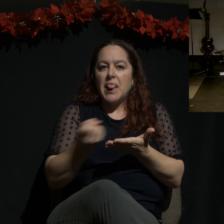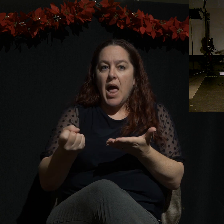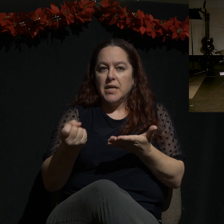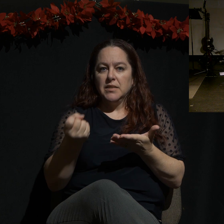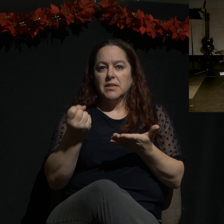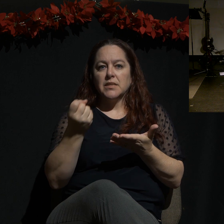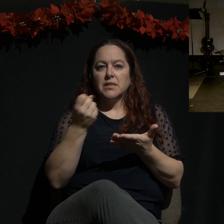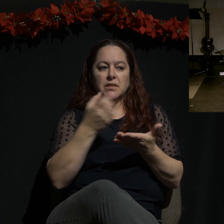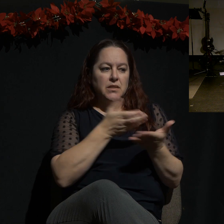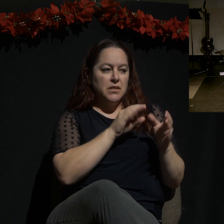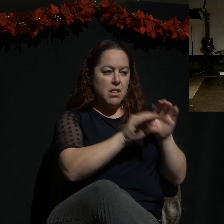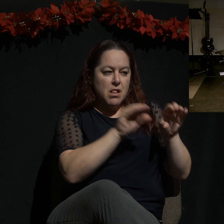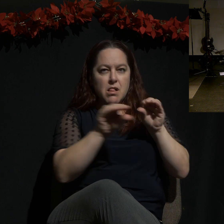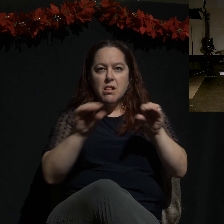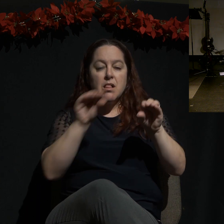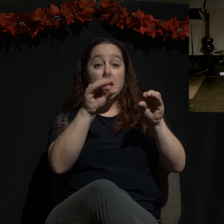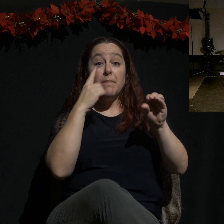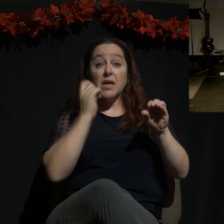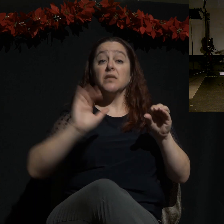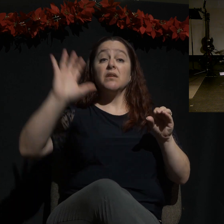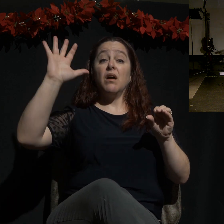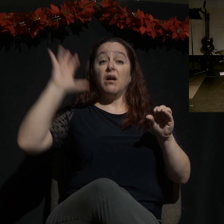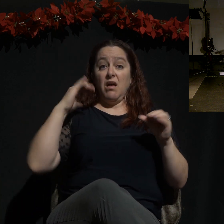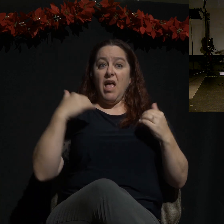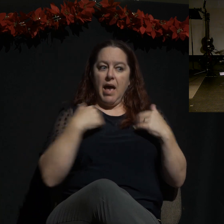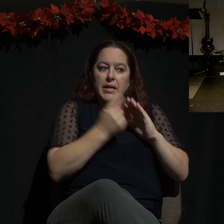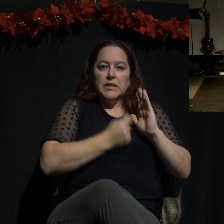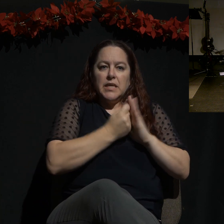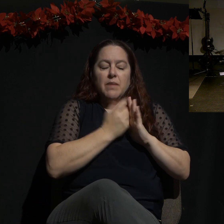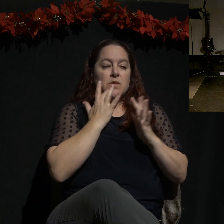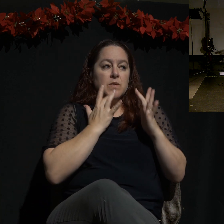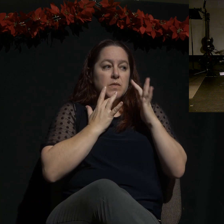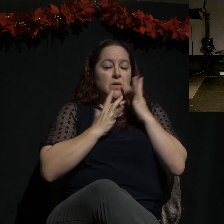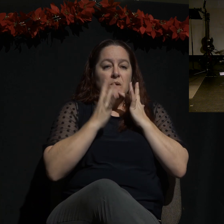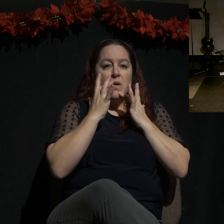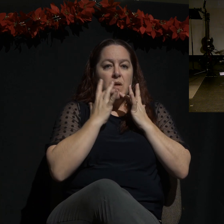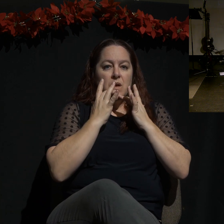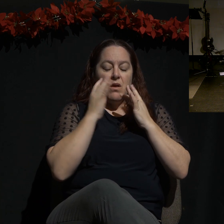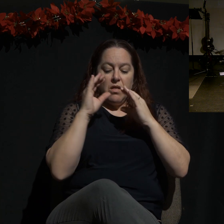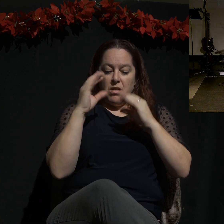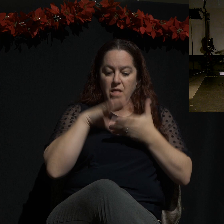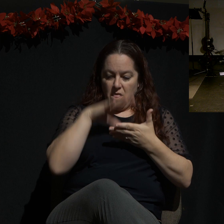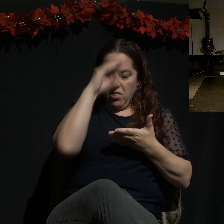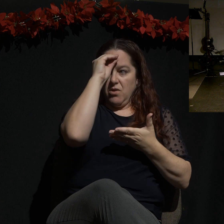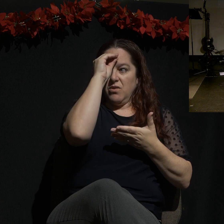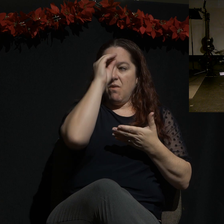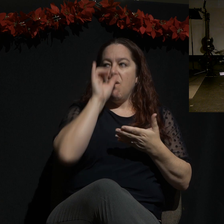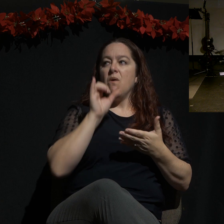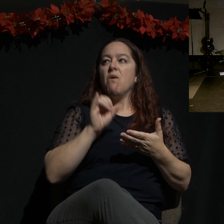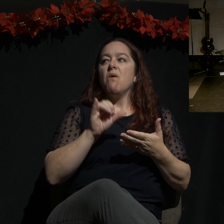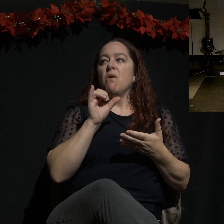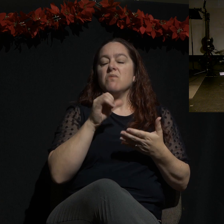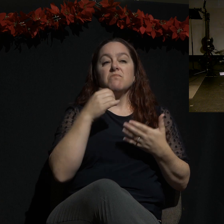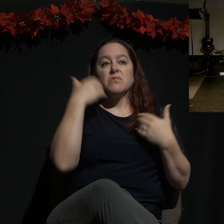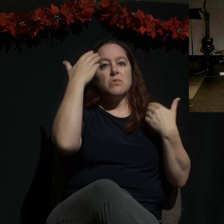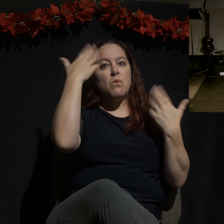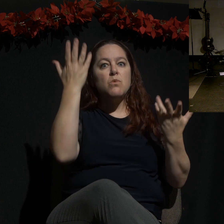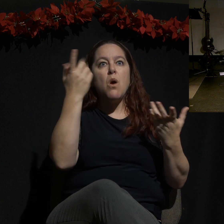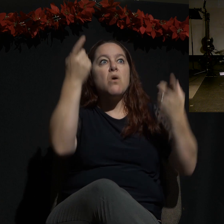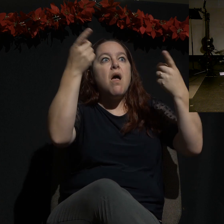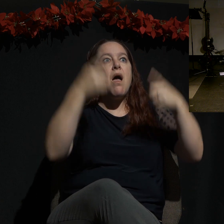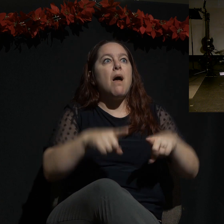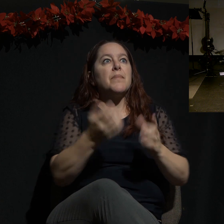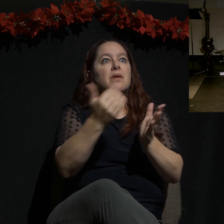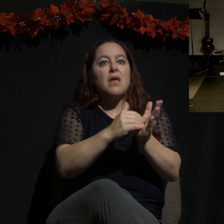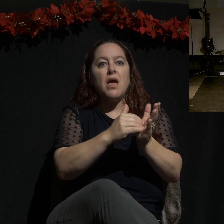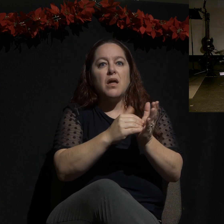because they went through a time of hardship that taught them that you never know when something else is going to